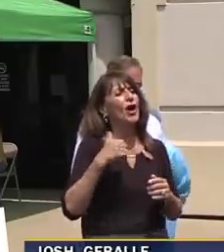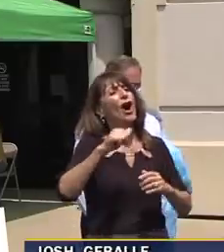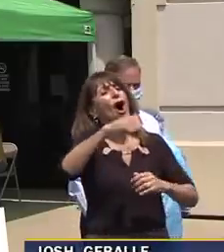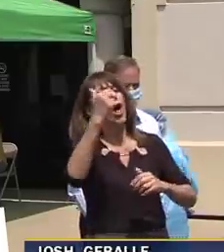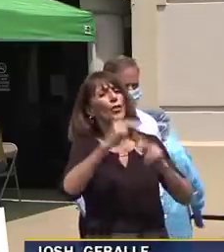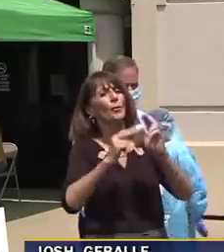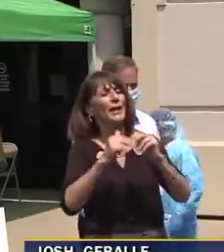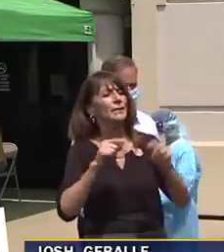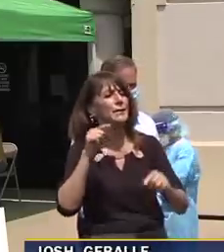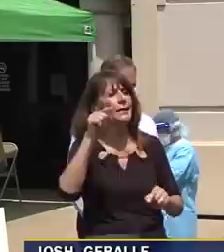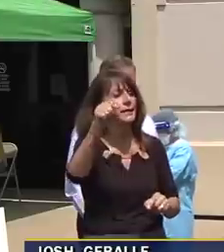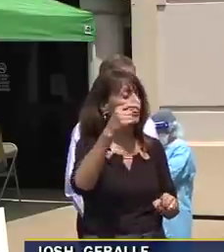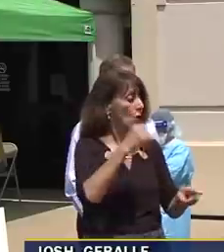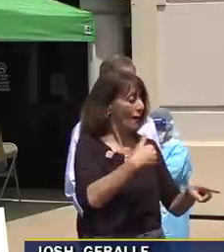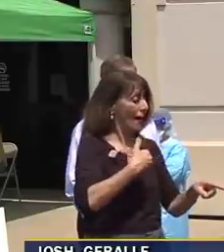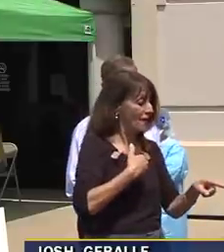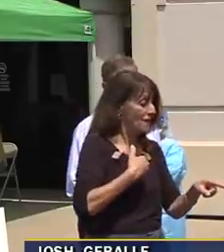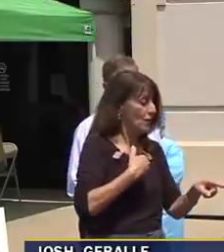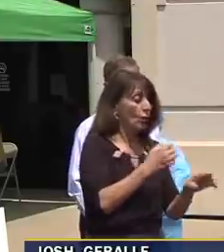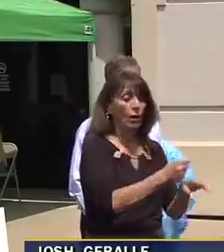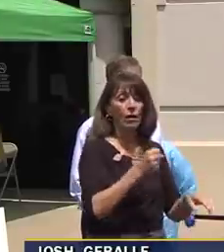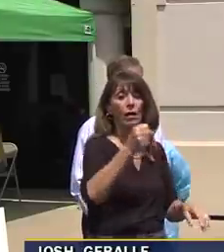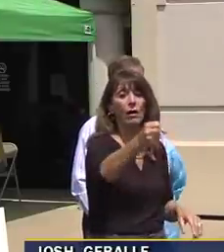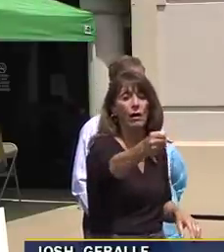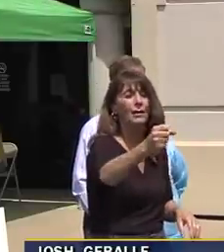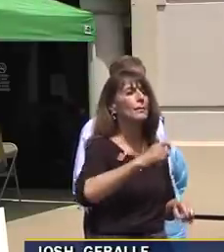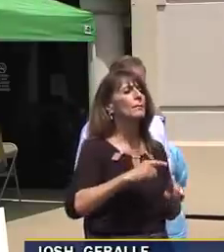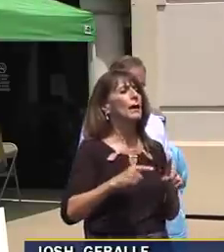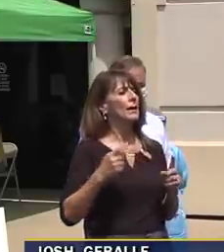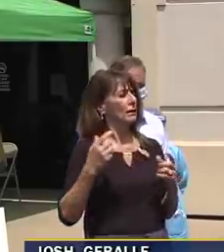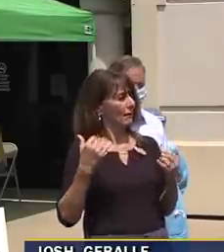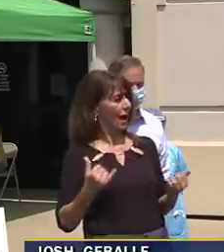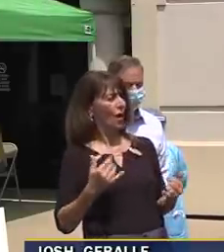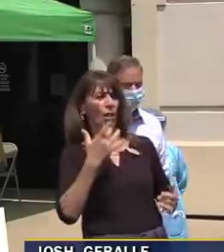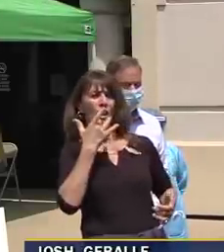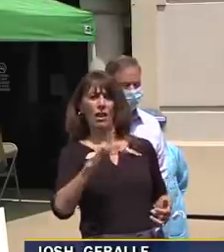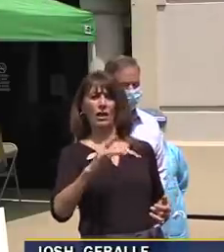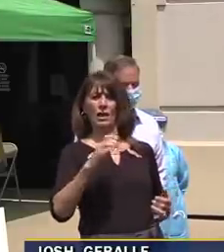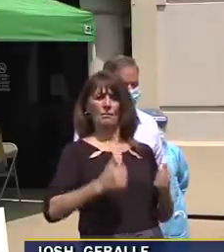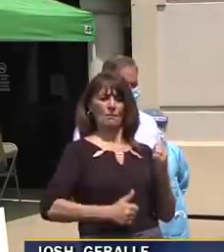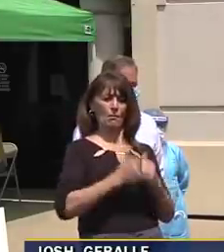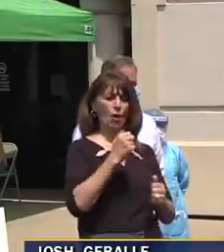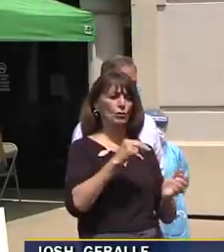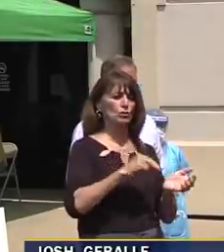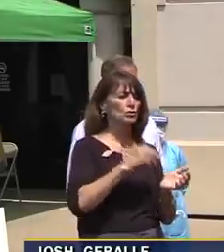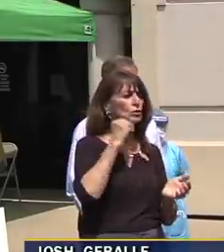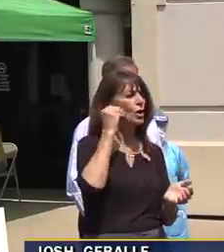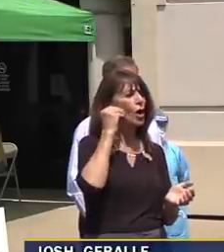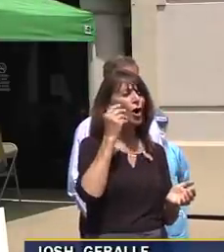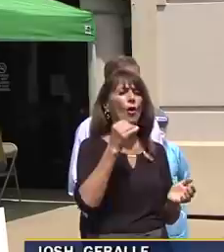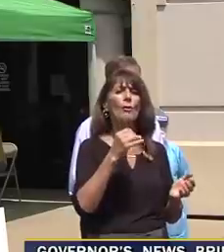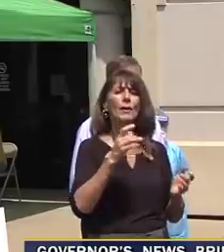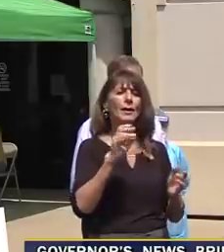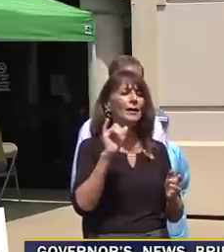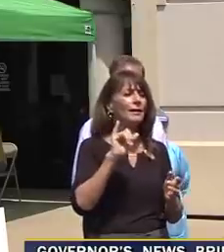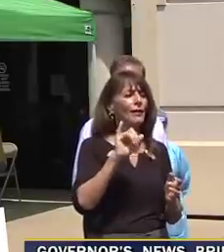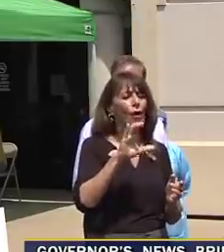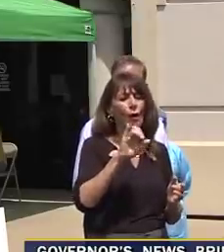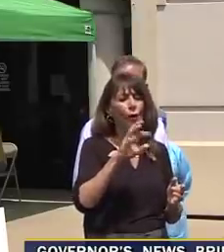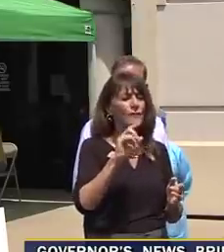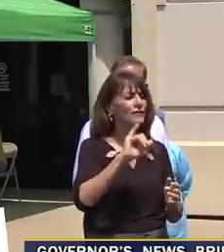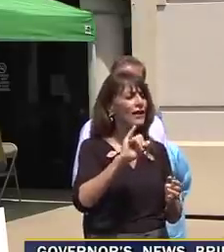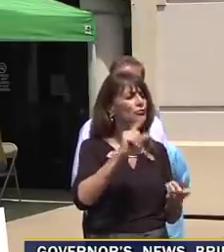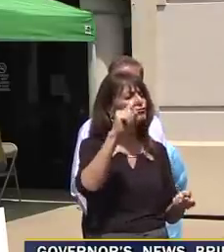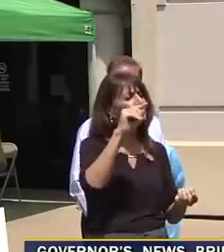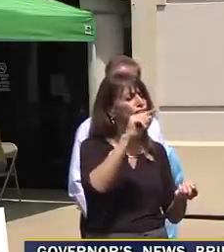well to provide overflow capacity where it's needed. But fortunately, we're in a position now where most homes, the infection rates have gone way down. They're in a much better position. The other question